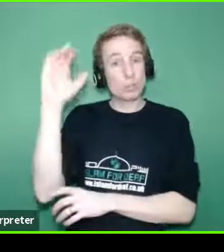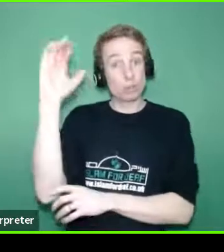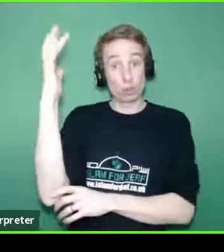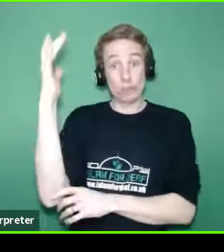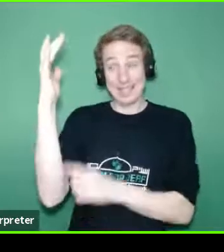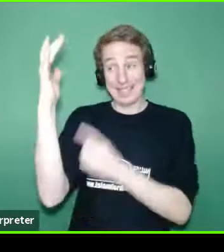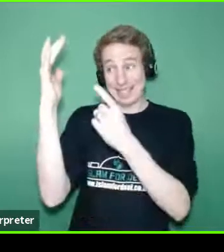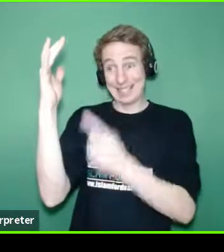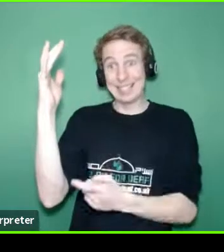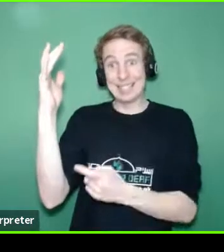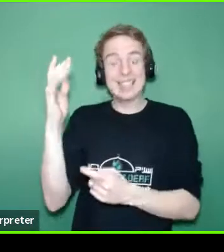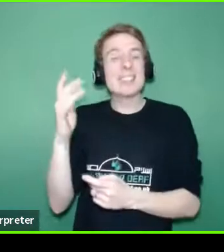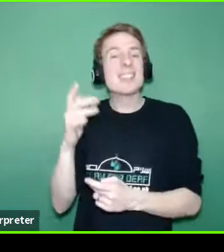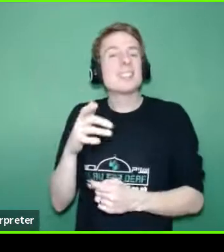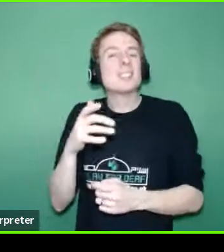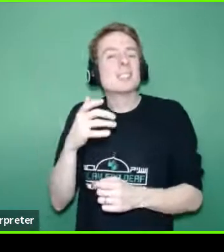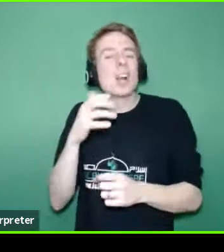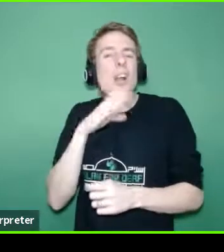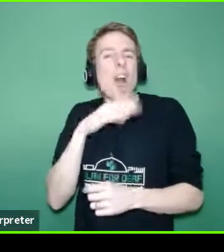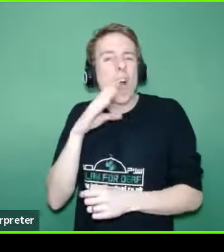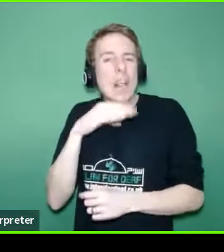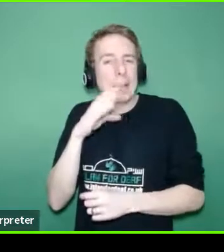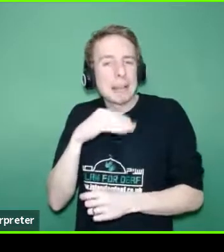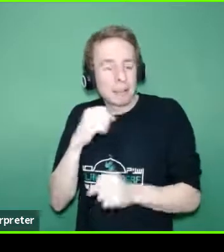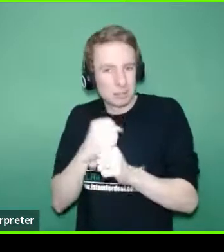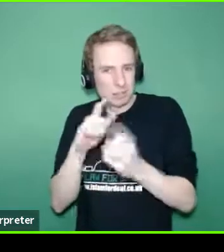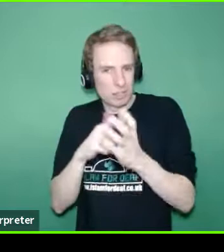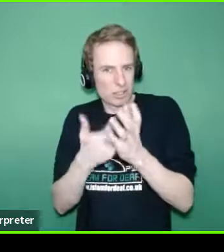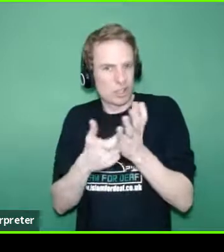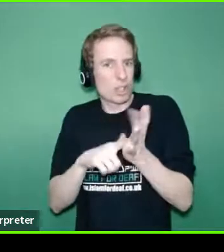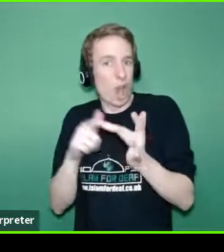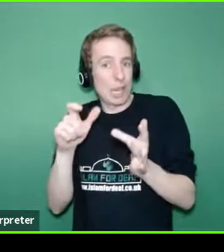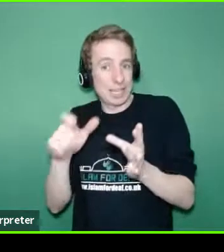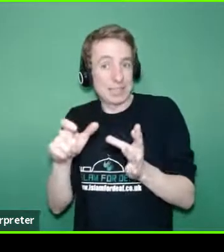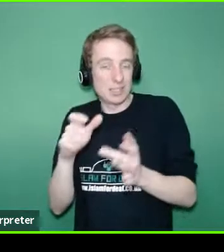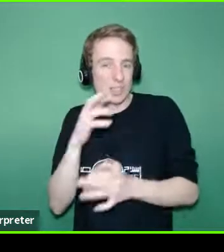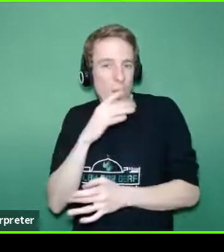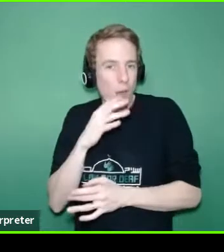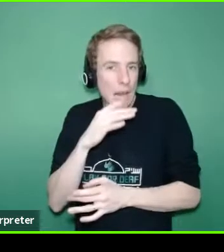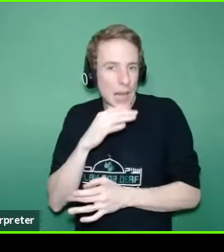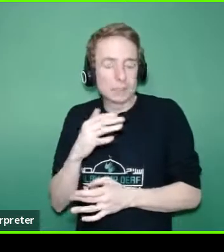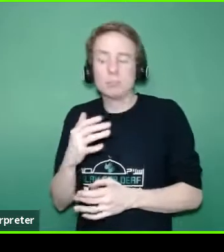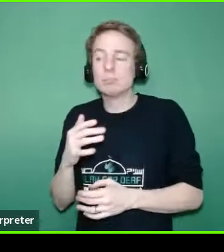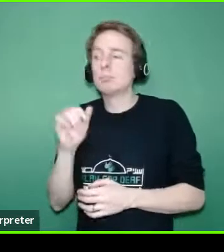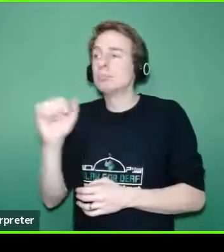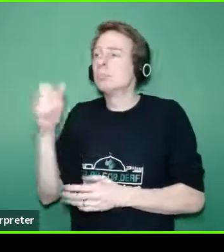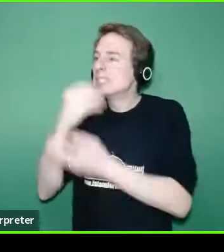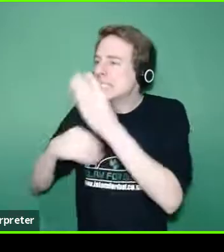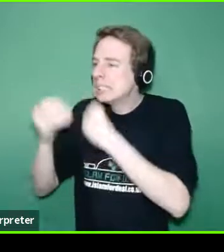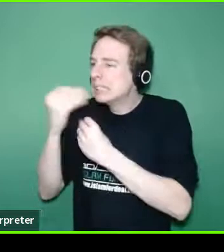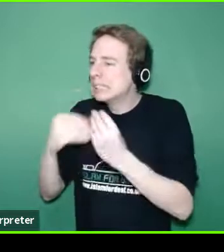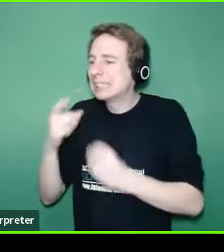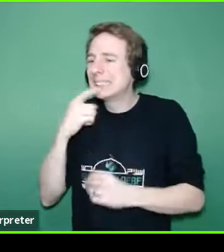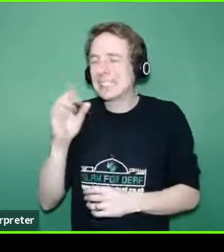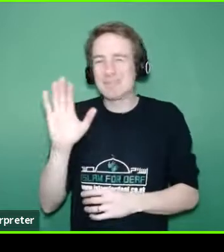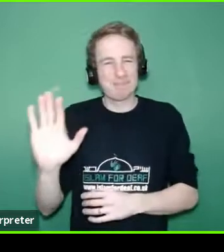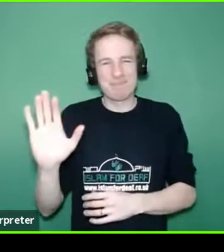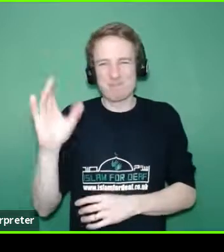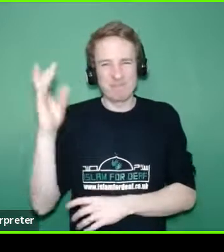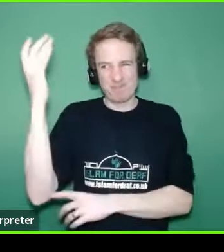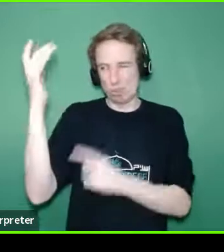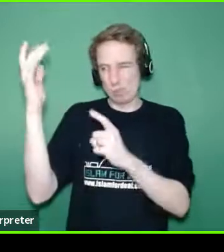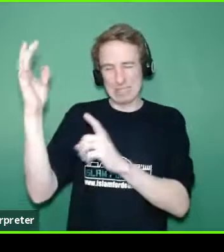eats garlic, then let them not come near to our masajid, to our places of worship. And this is